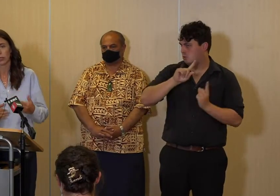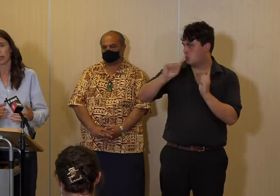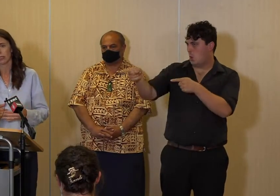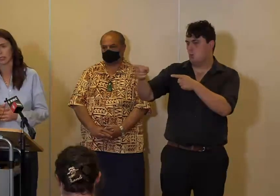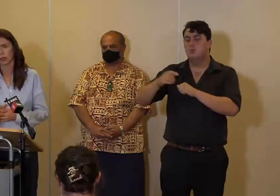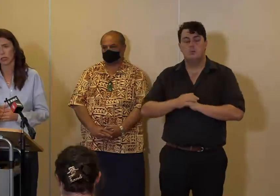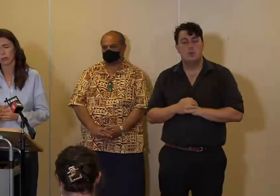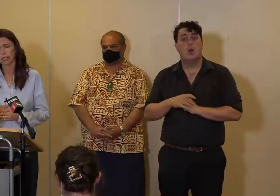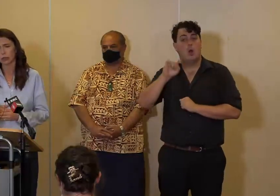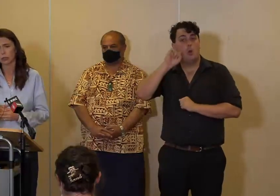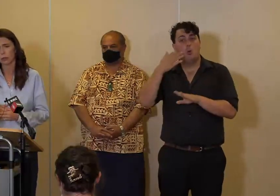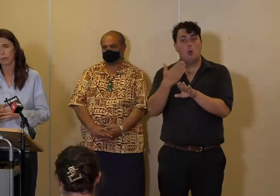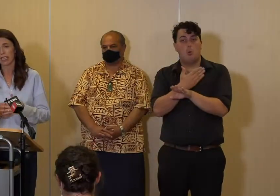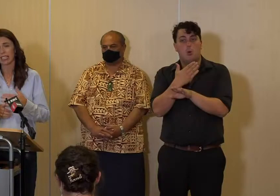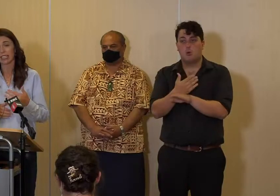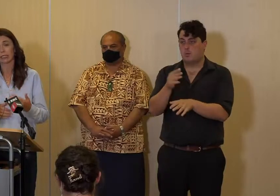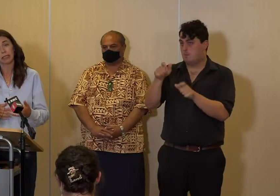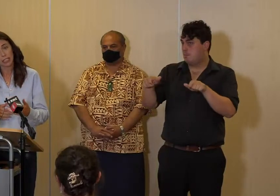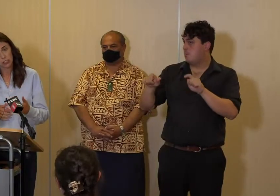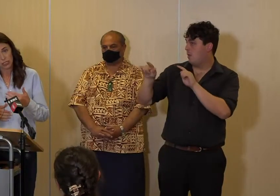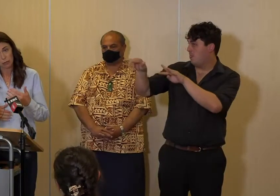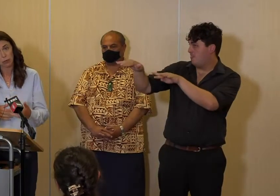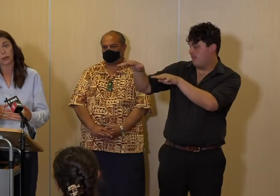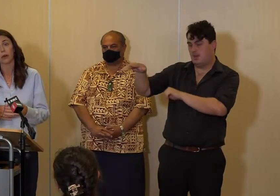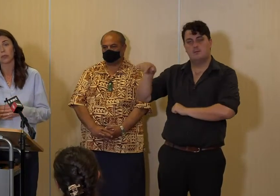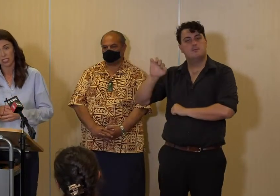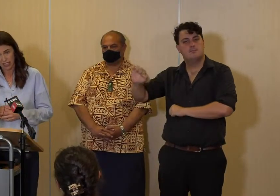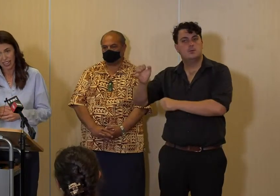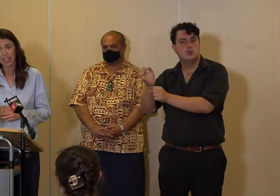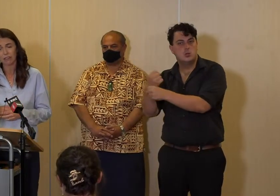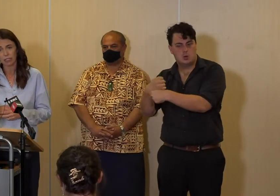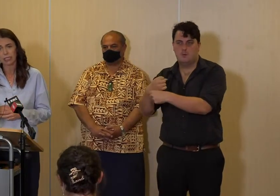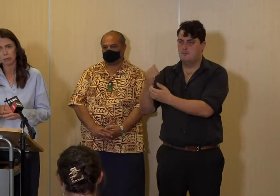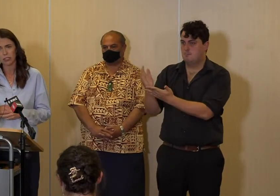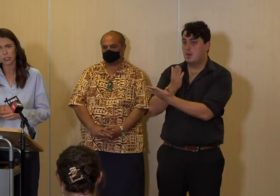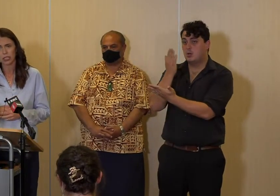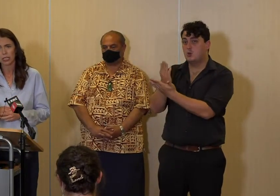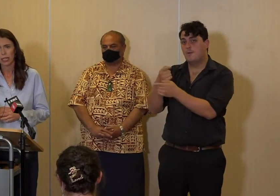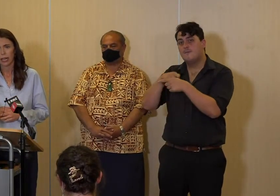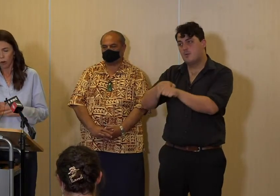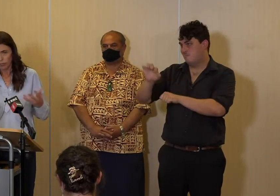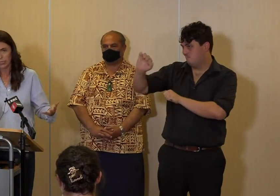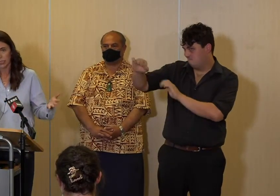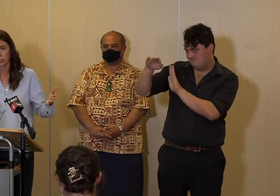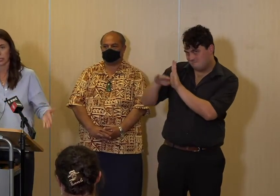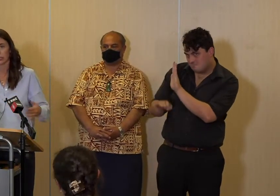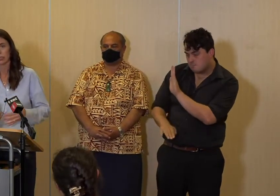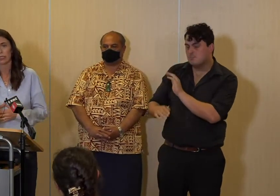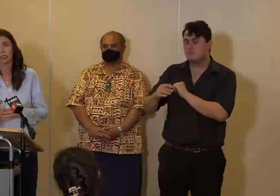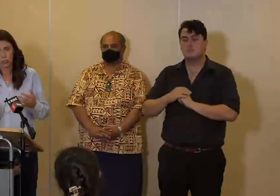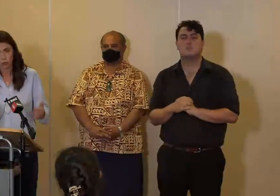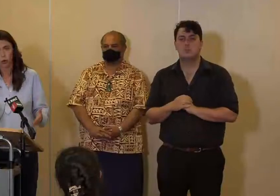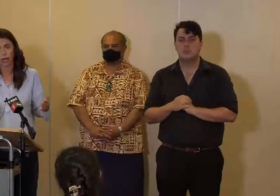officials on the ground in Tonga to make sure that we meet any expectations and protocols that they have established. Obviously, New Zealand's strong